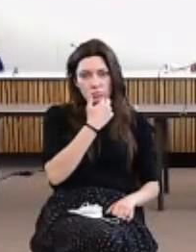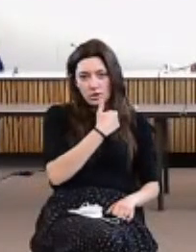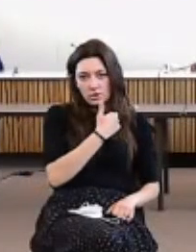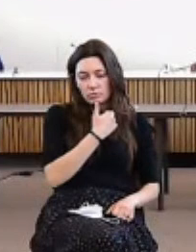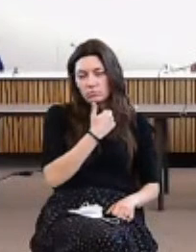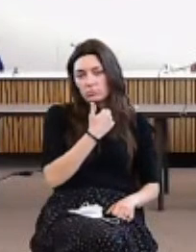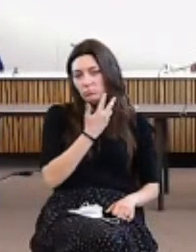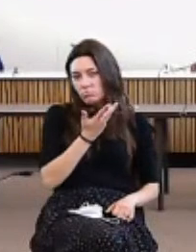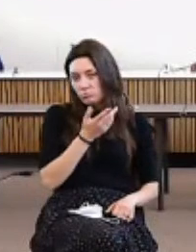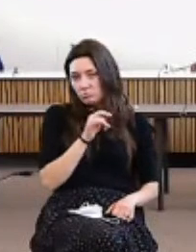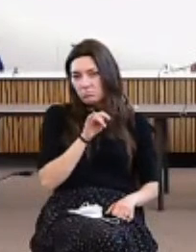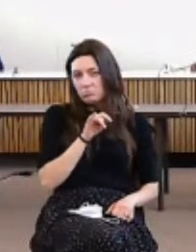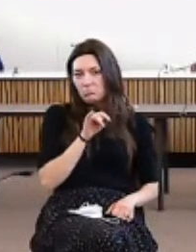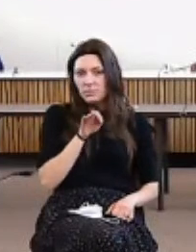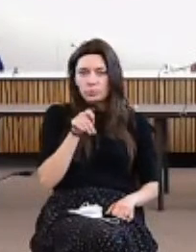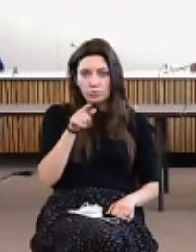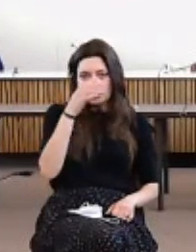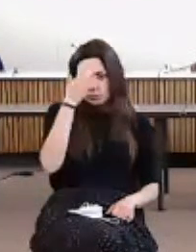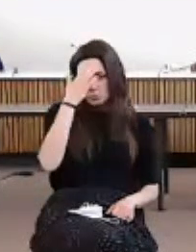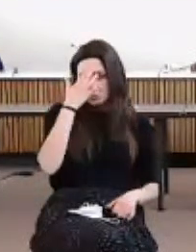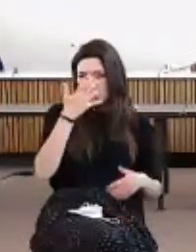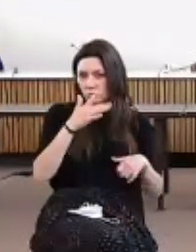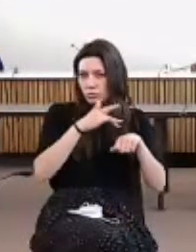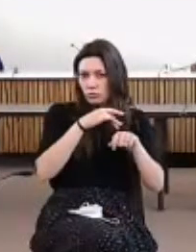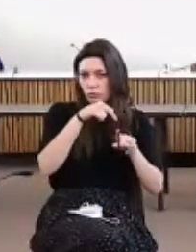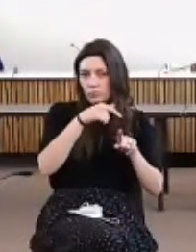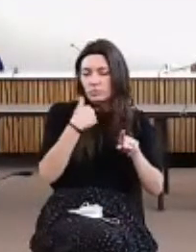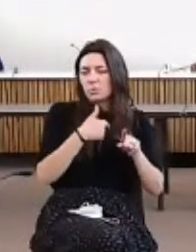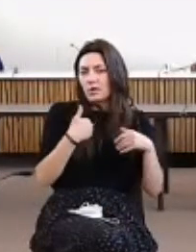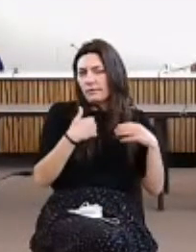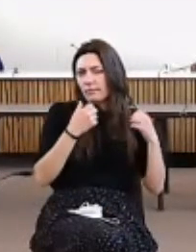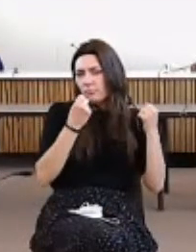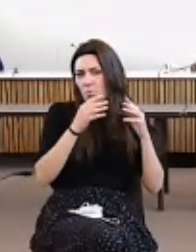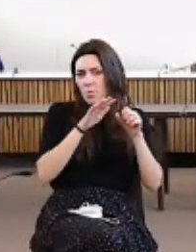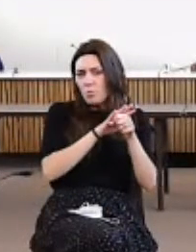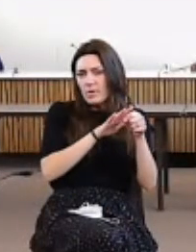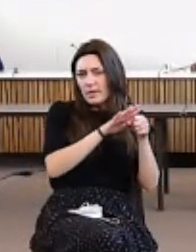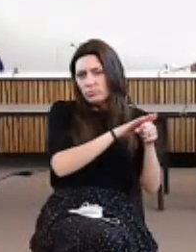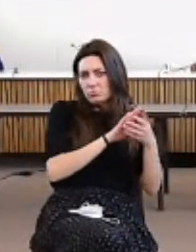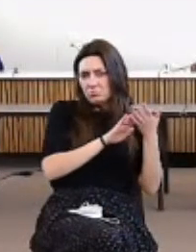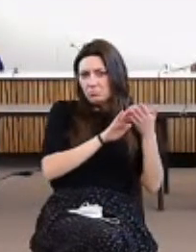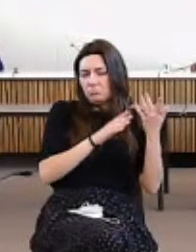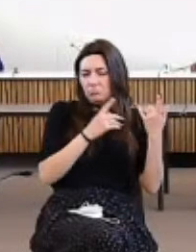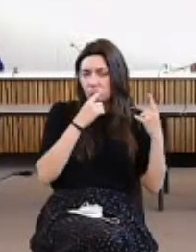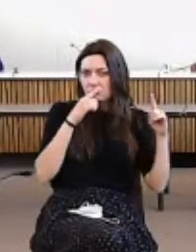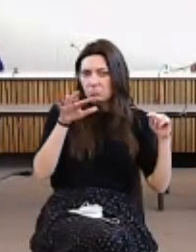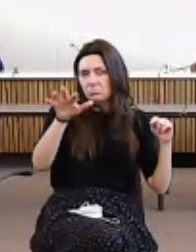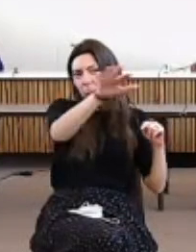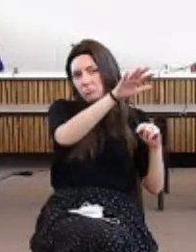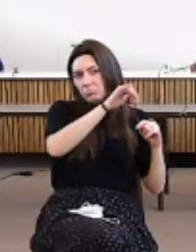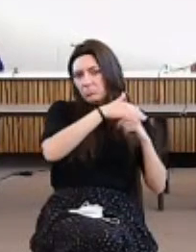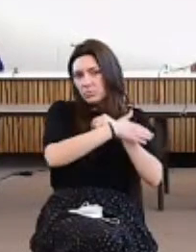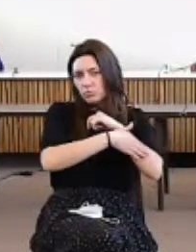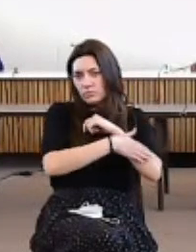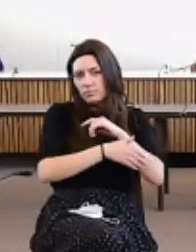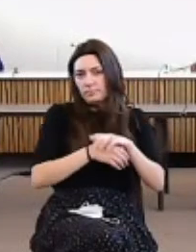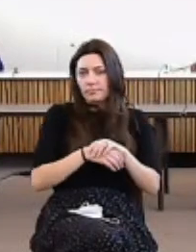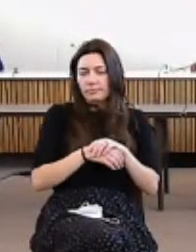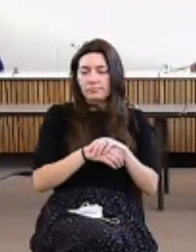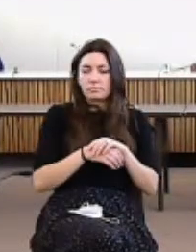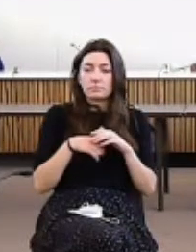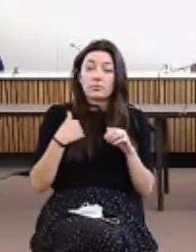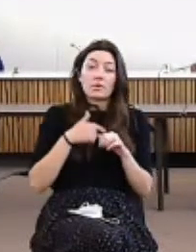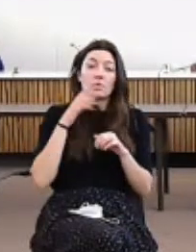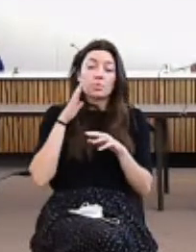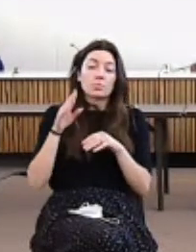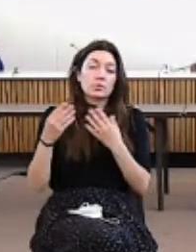Restaurant, that we operate at multiple locations successfully throughout the country. We will be providing